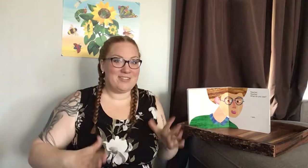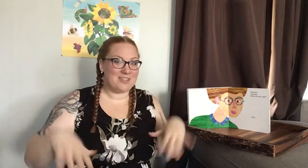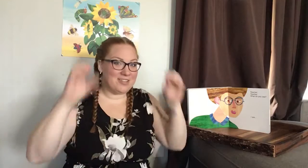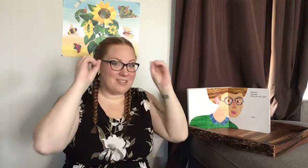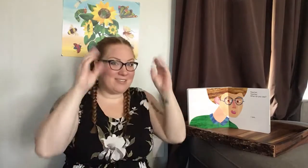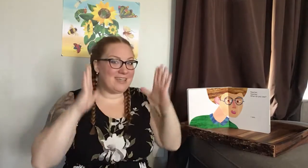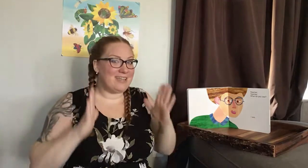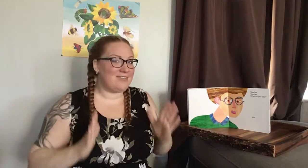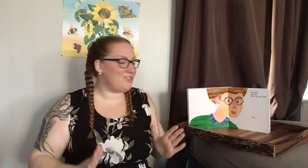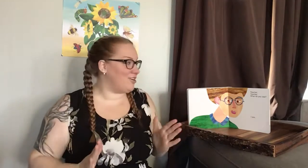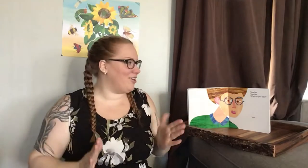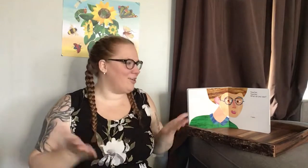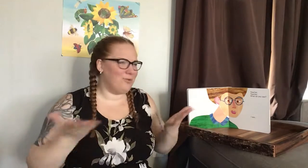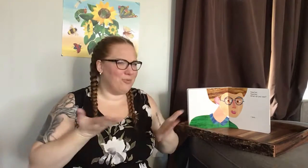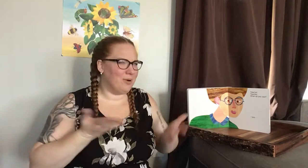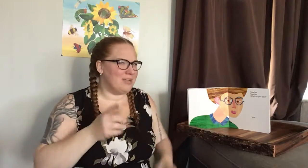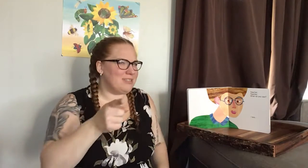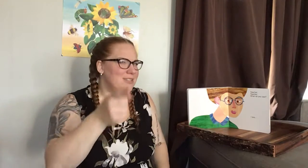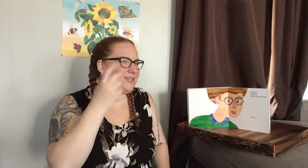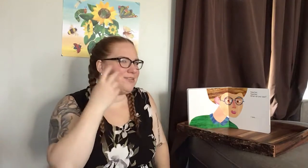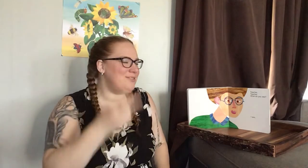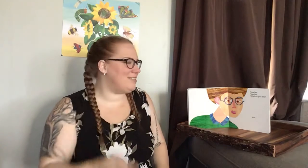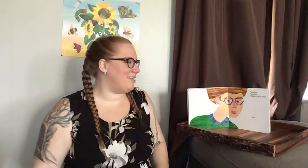Teacher, teacher, what do you see?